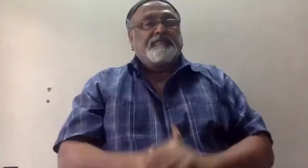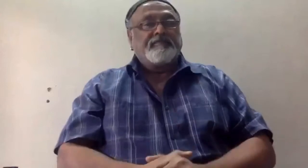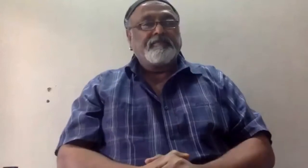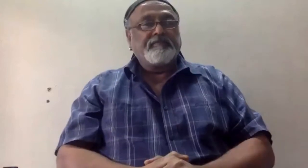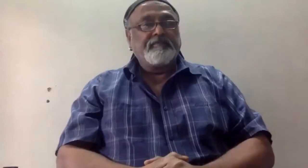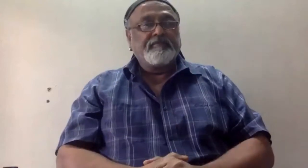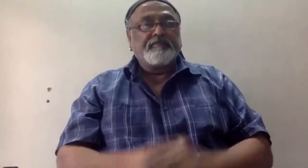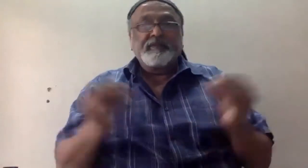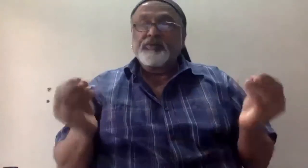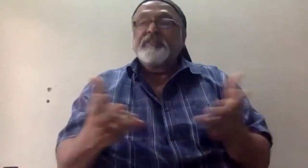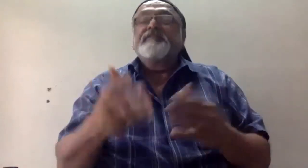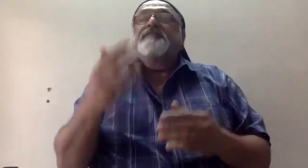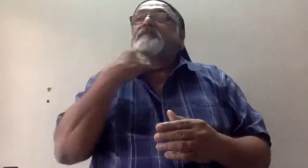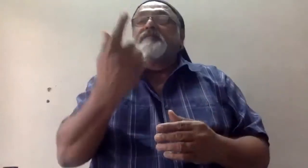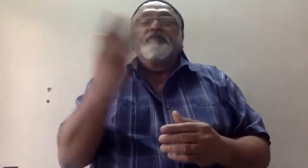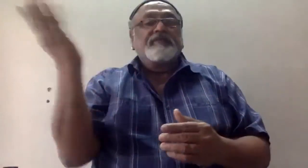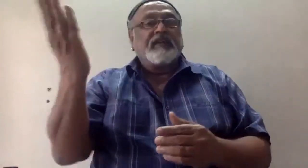session. Over to you, sir.